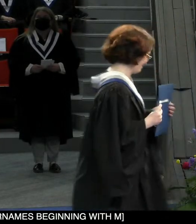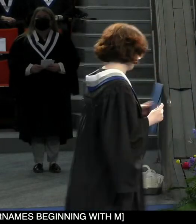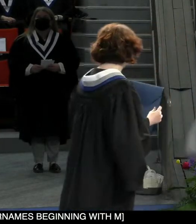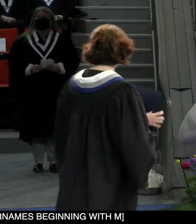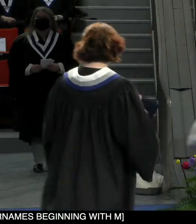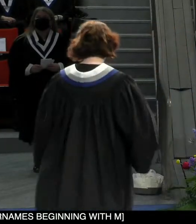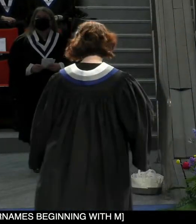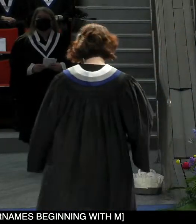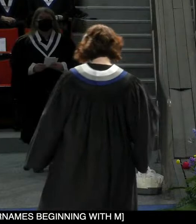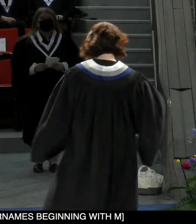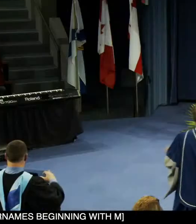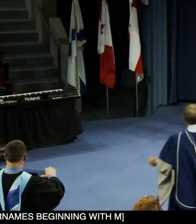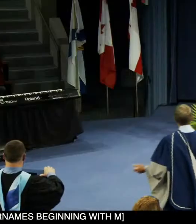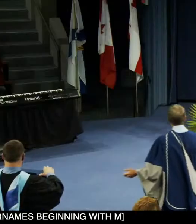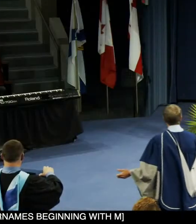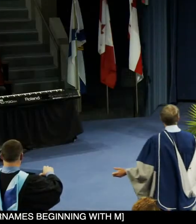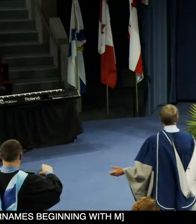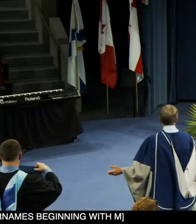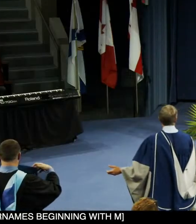Samantha Pike.